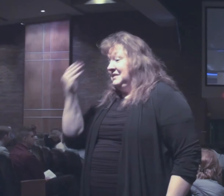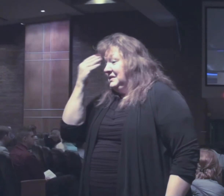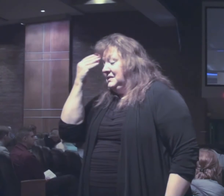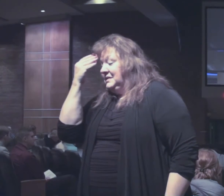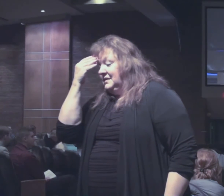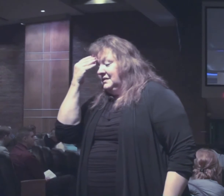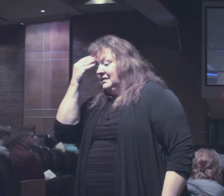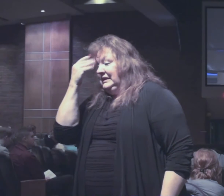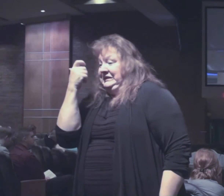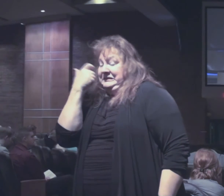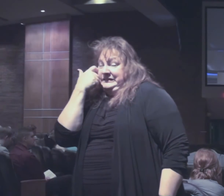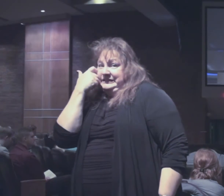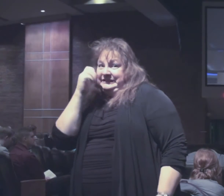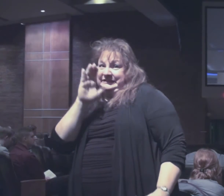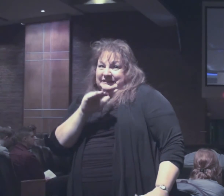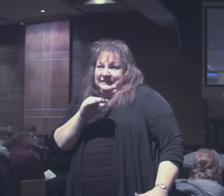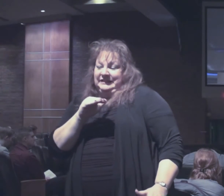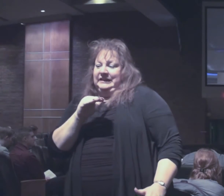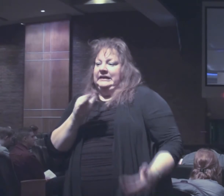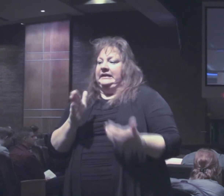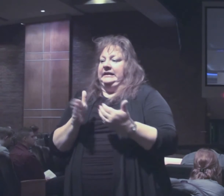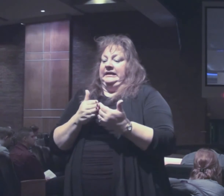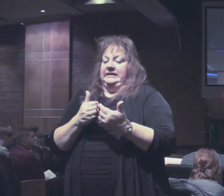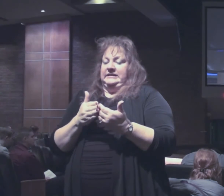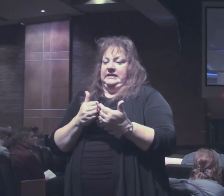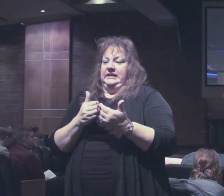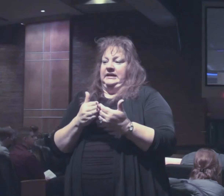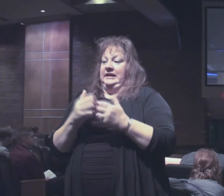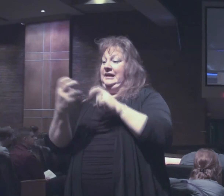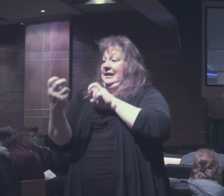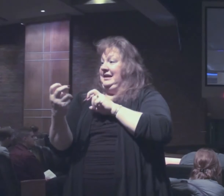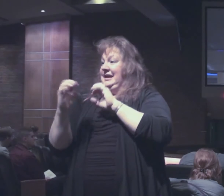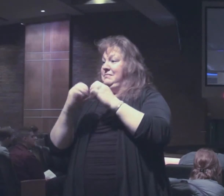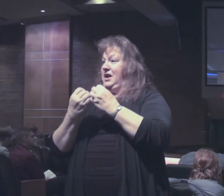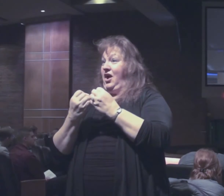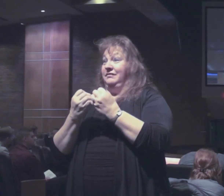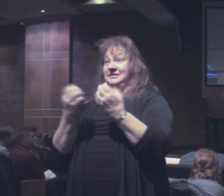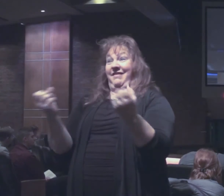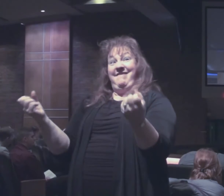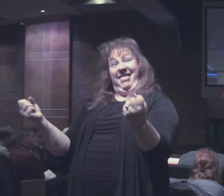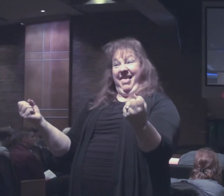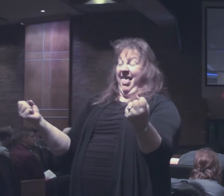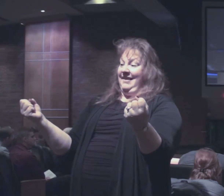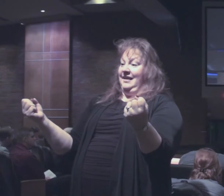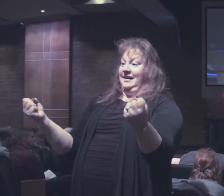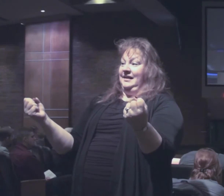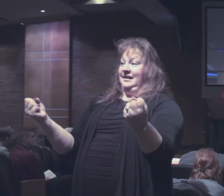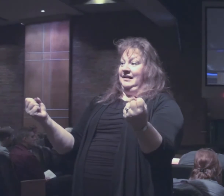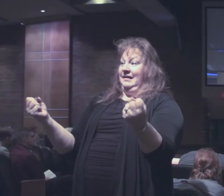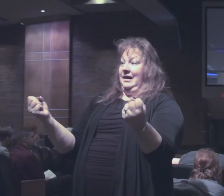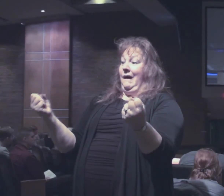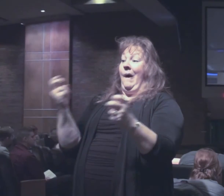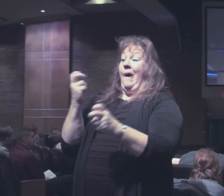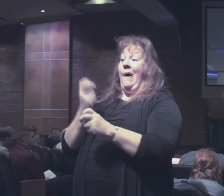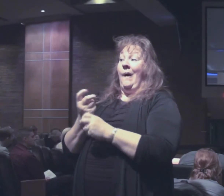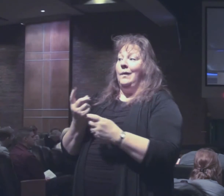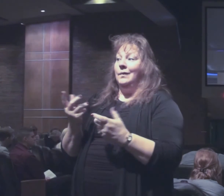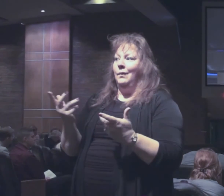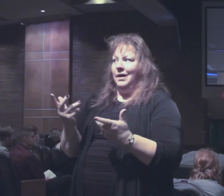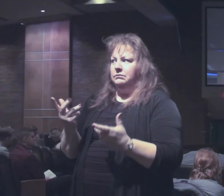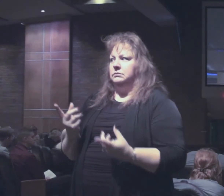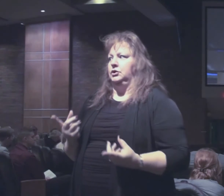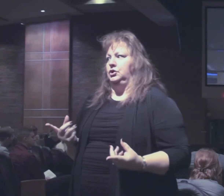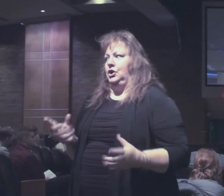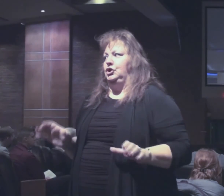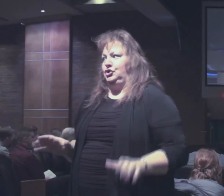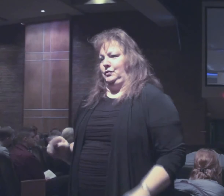I talked to someone recently and said, it's easy to talk about this in my office. The hard thing is to do it. And